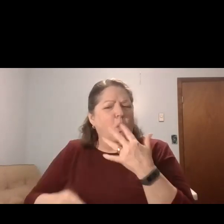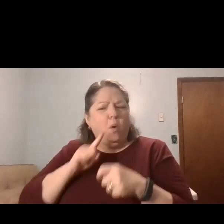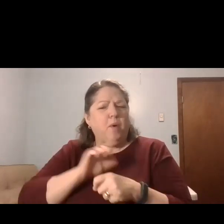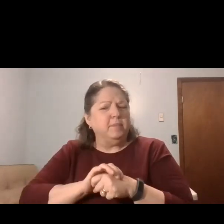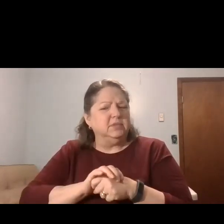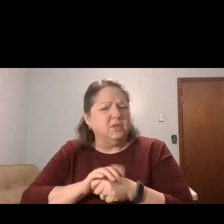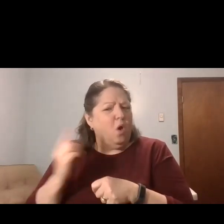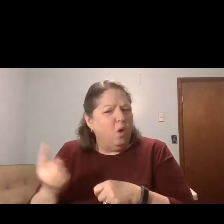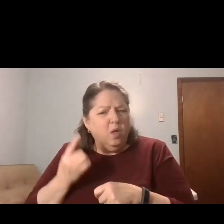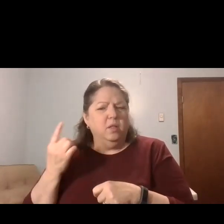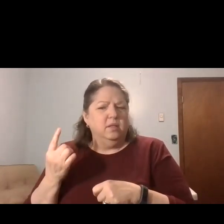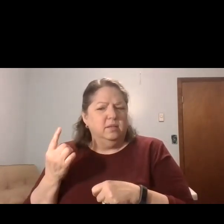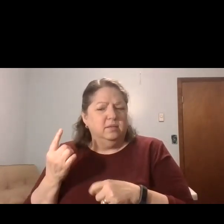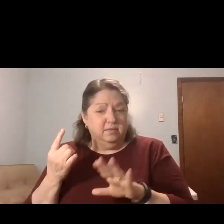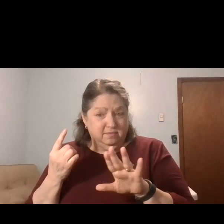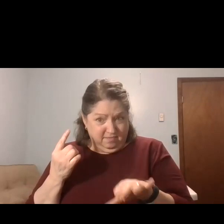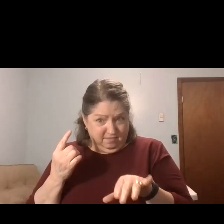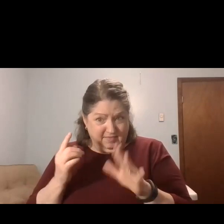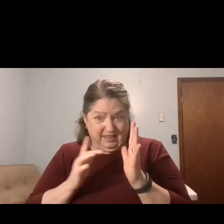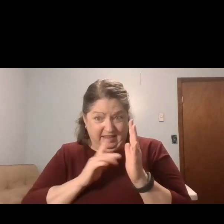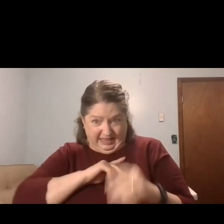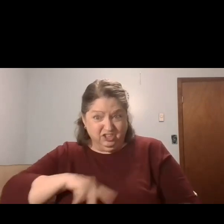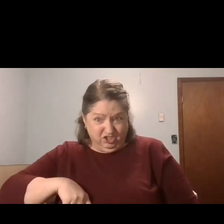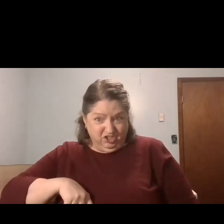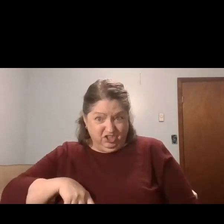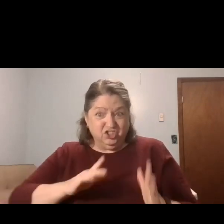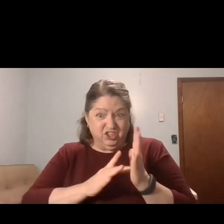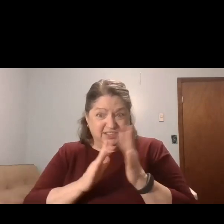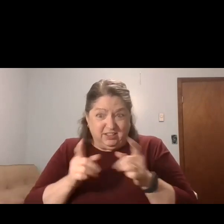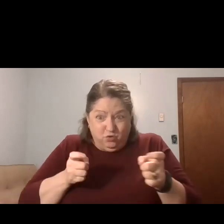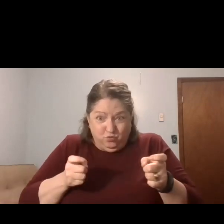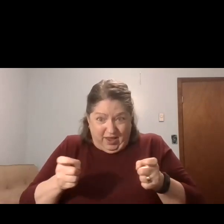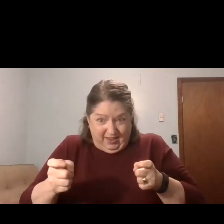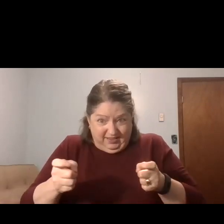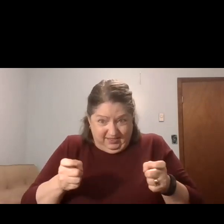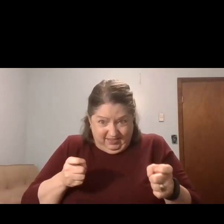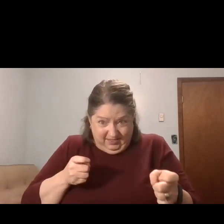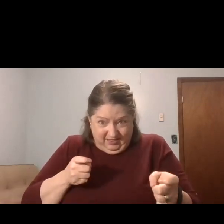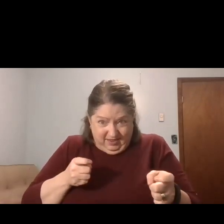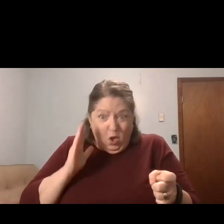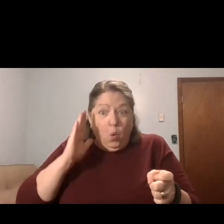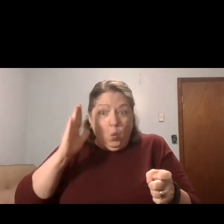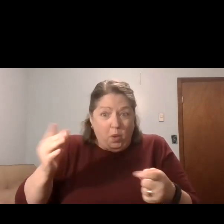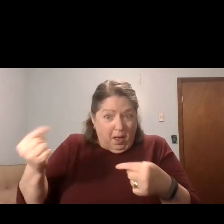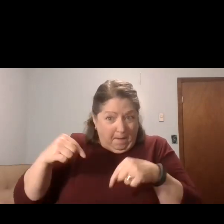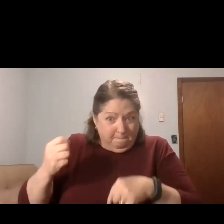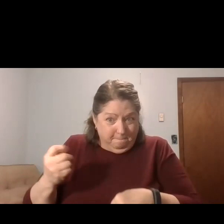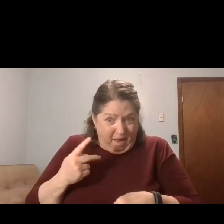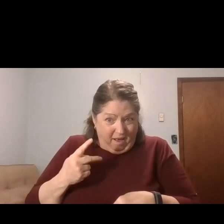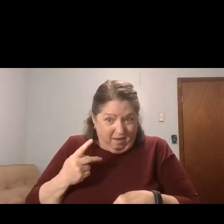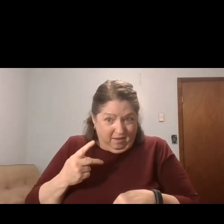you? King Jesus reigns. We'll return. The tomb is